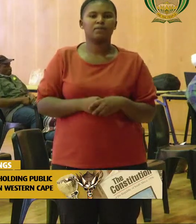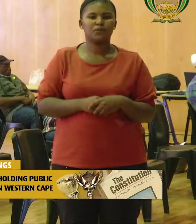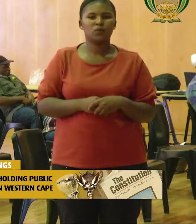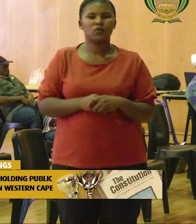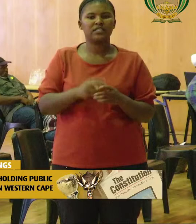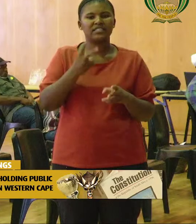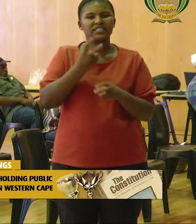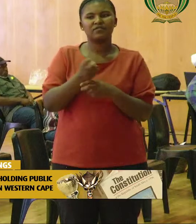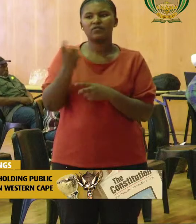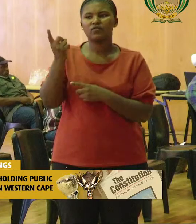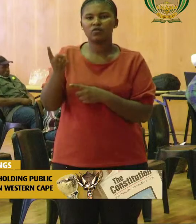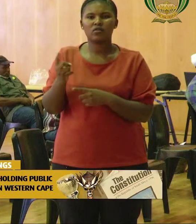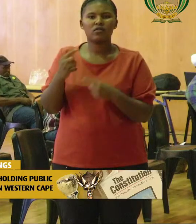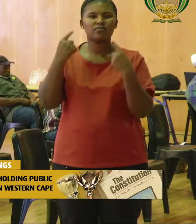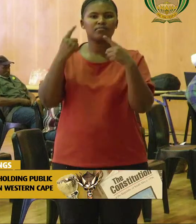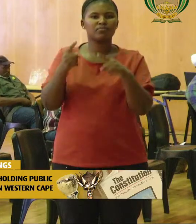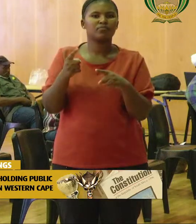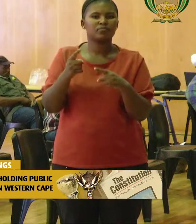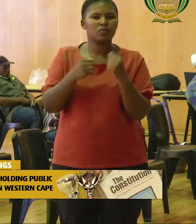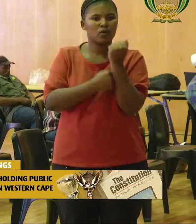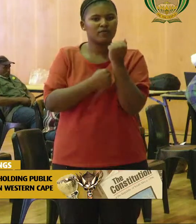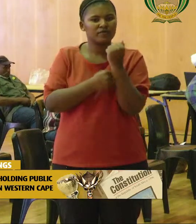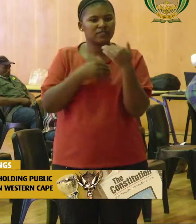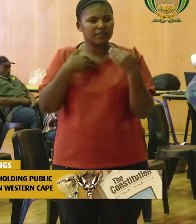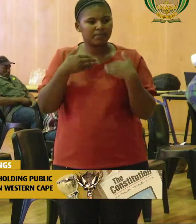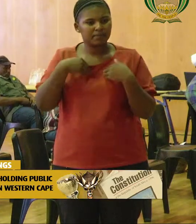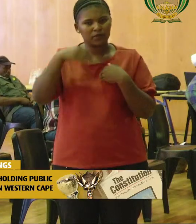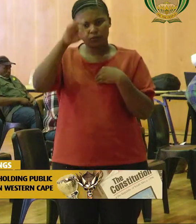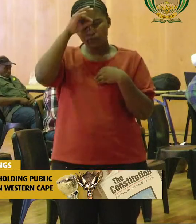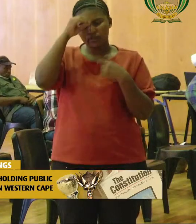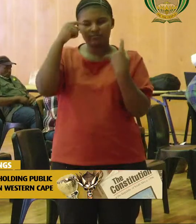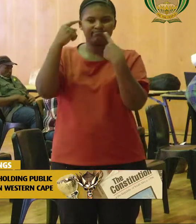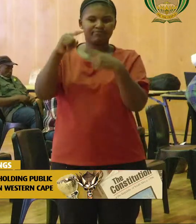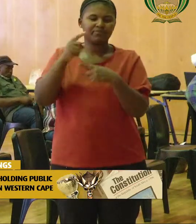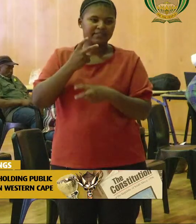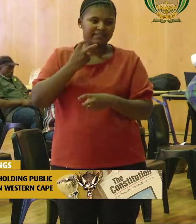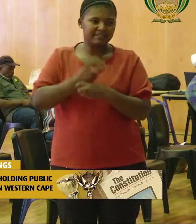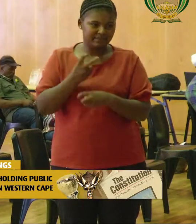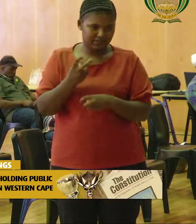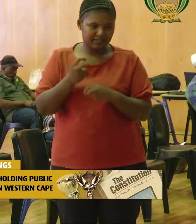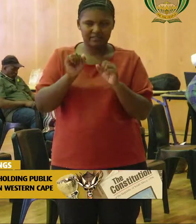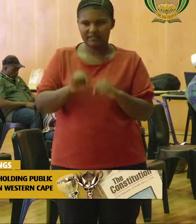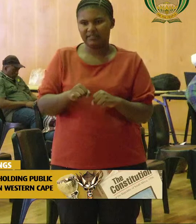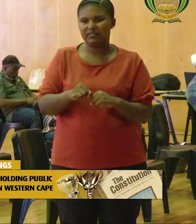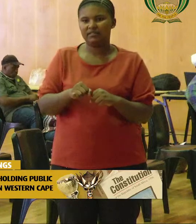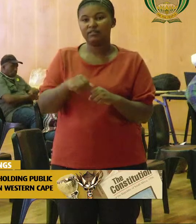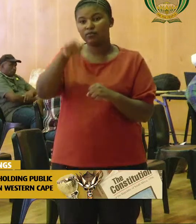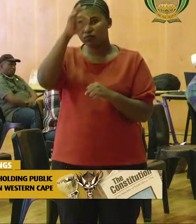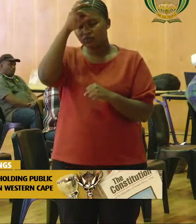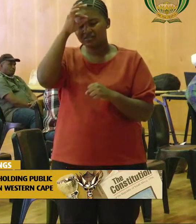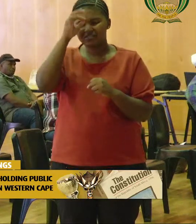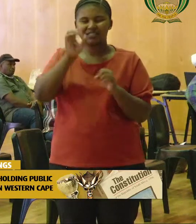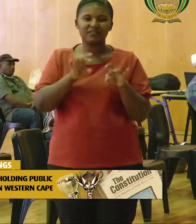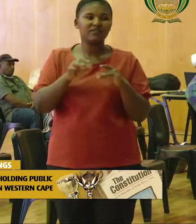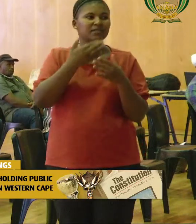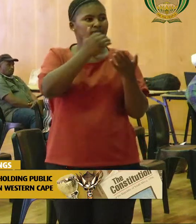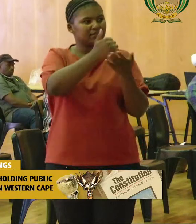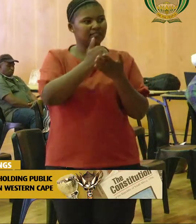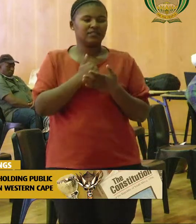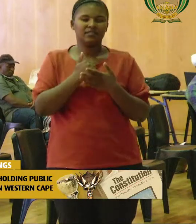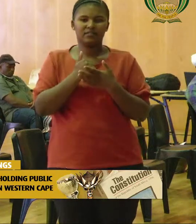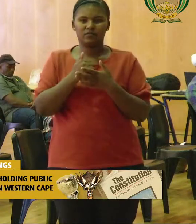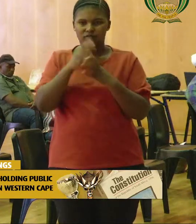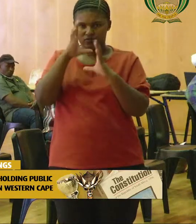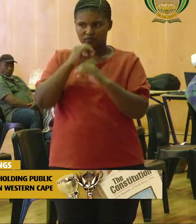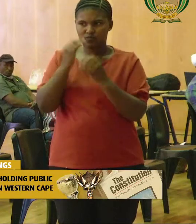for them to reach ambulances, police stations are sometimes not even open. So she'd ask that you guys please pay attention